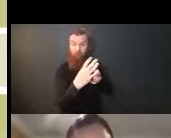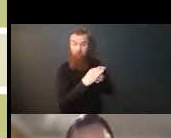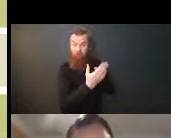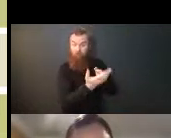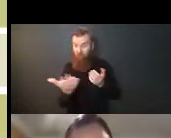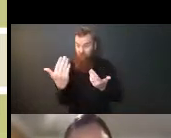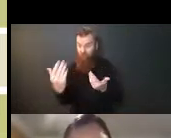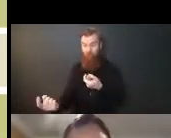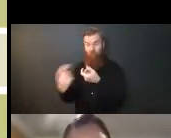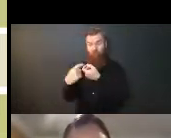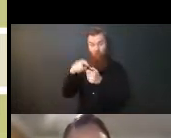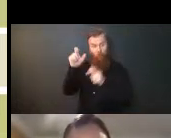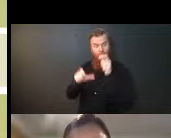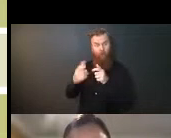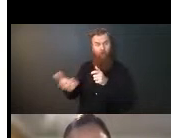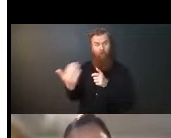Thanks, Nafisa.